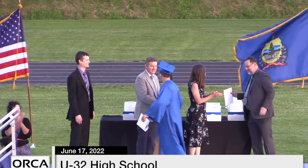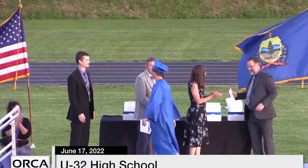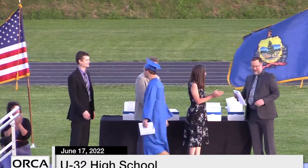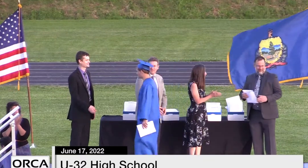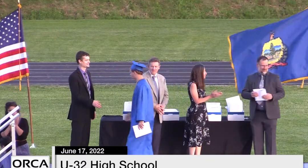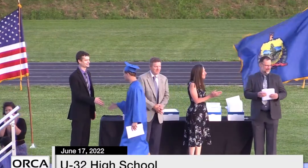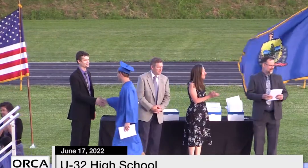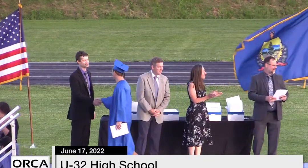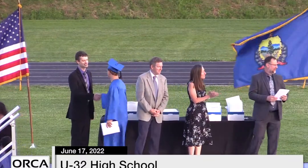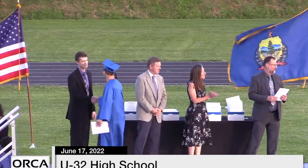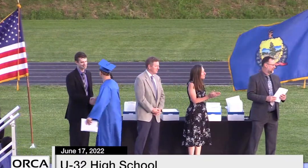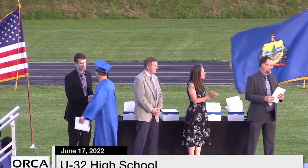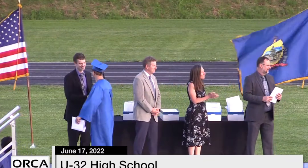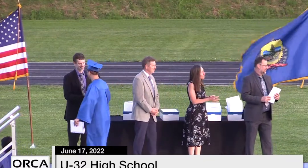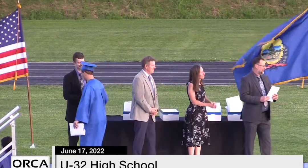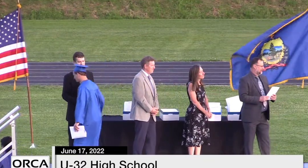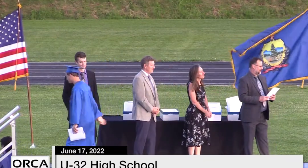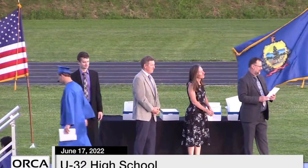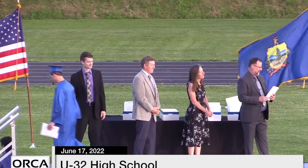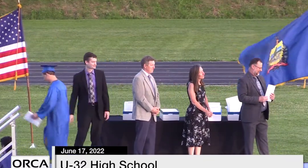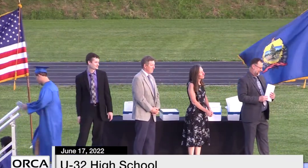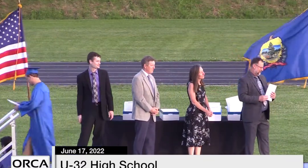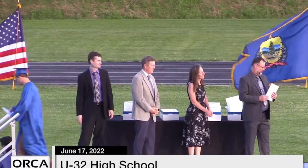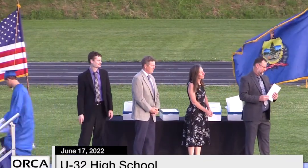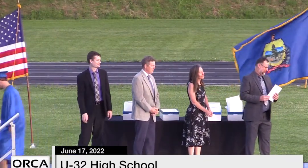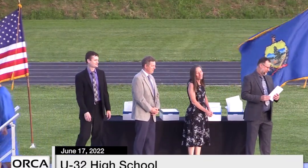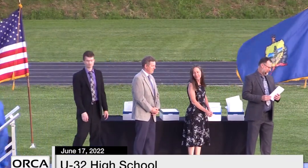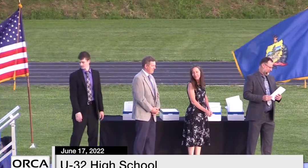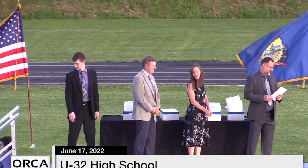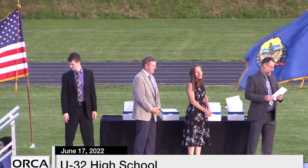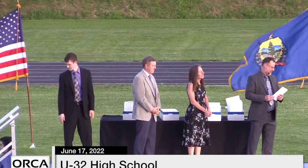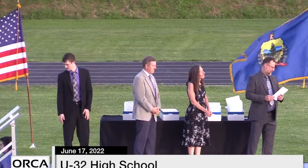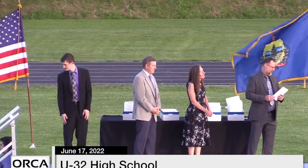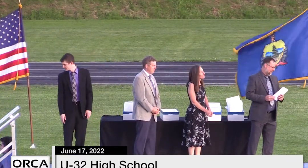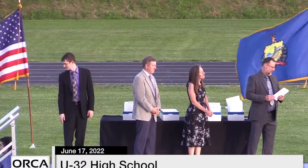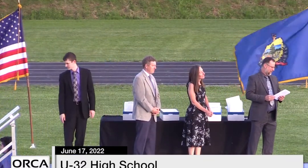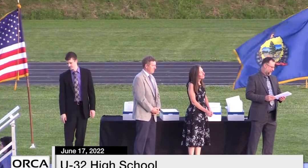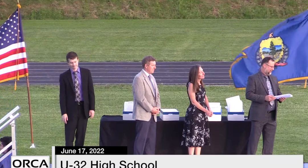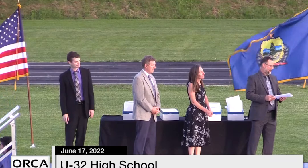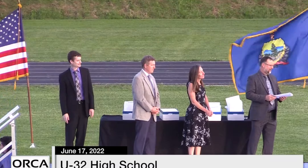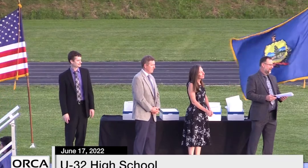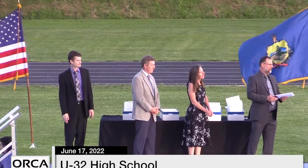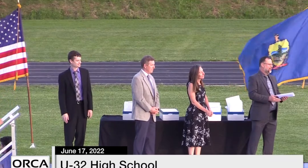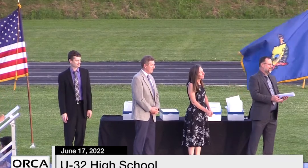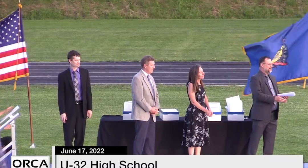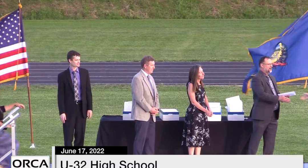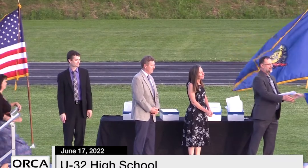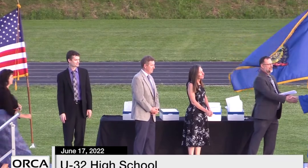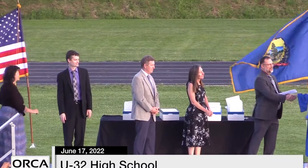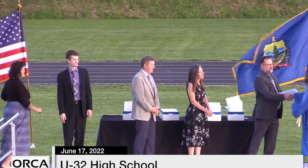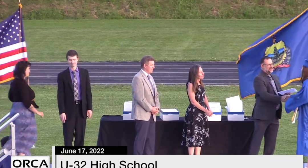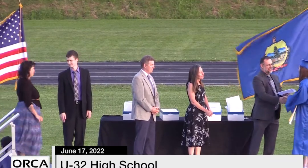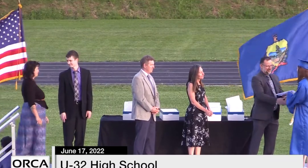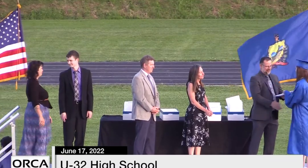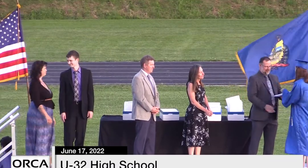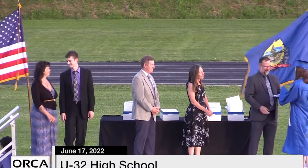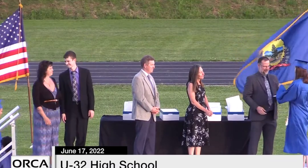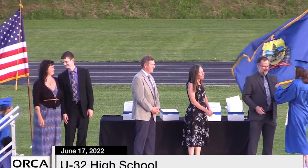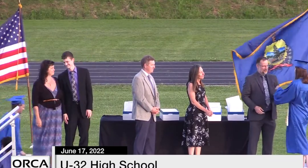Yeah. Anthony Earl